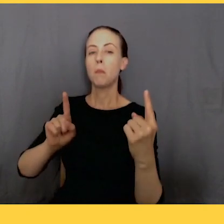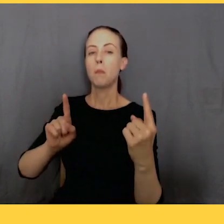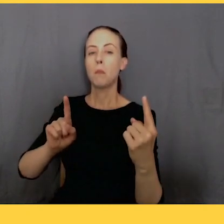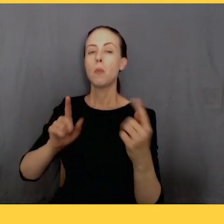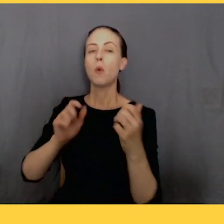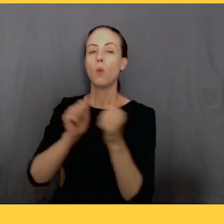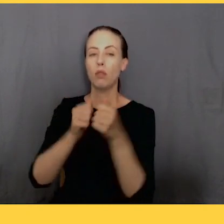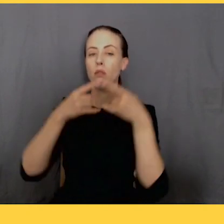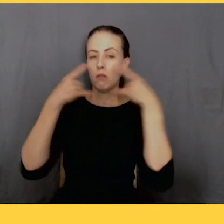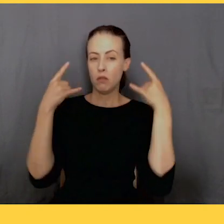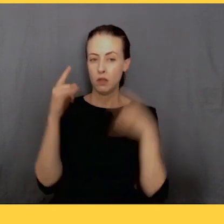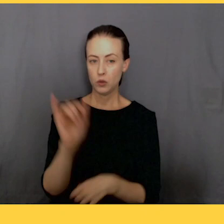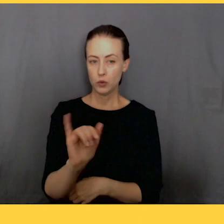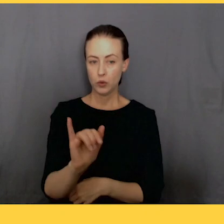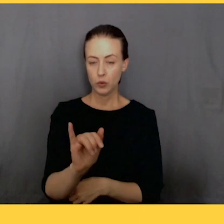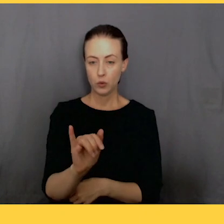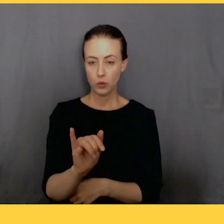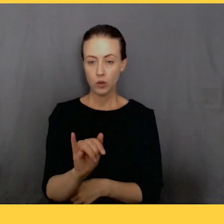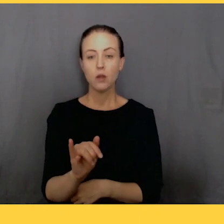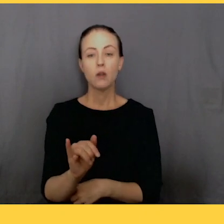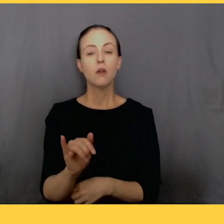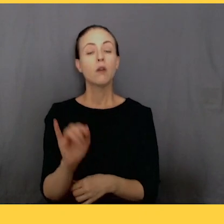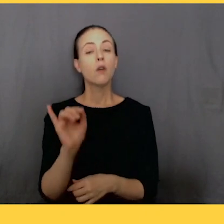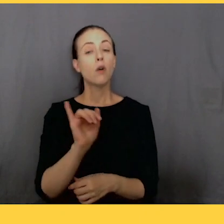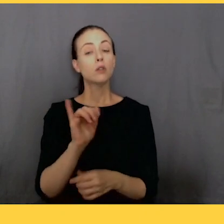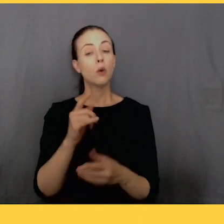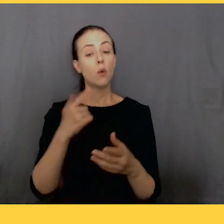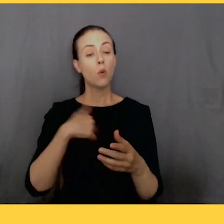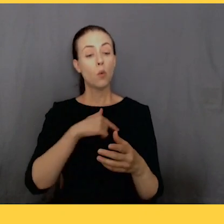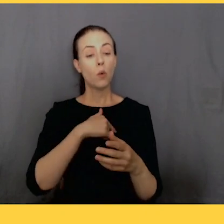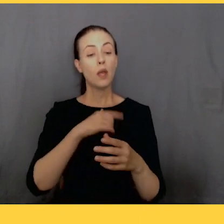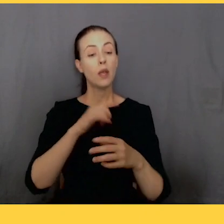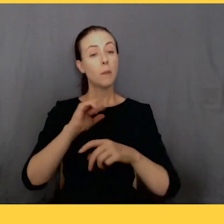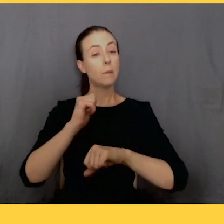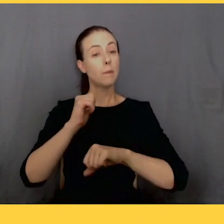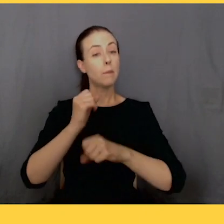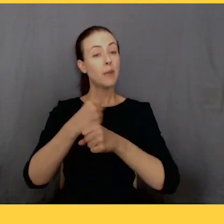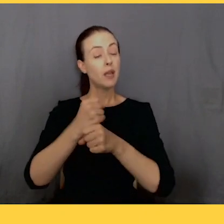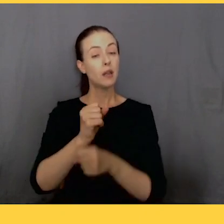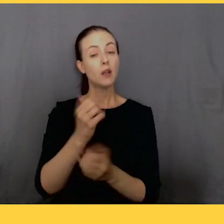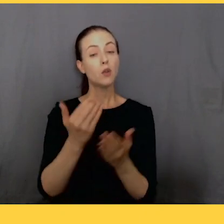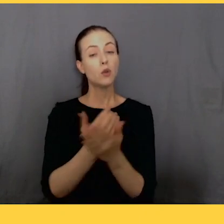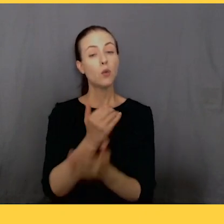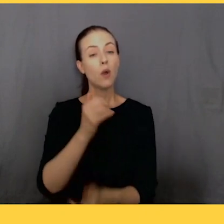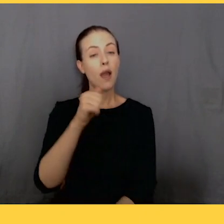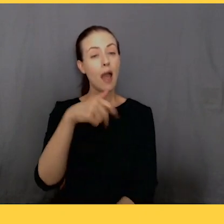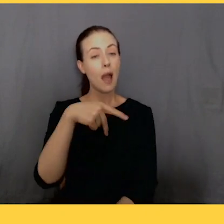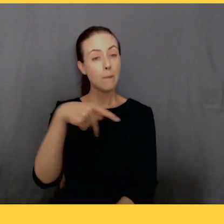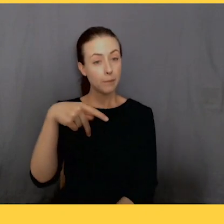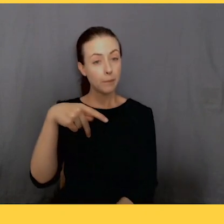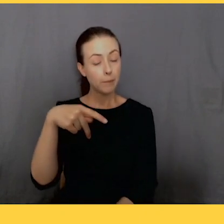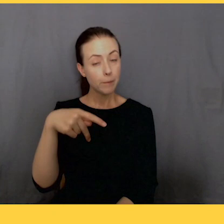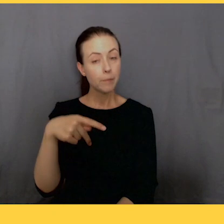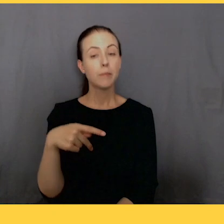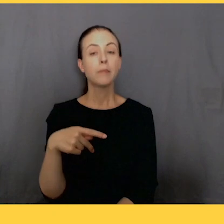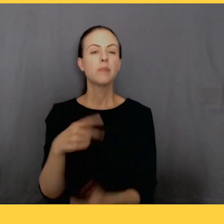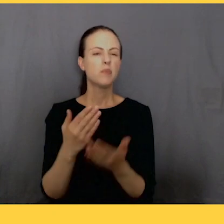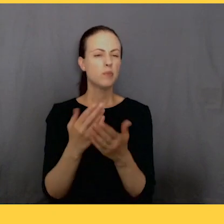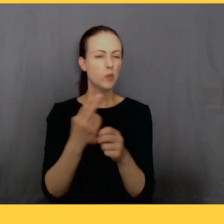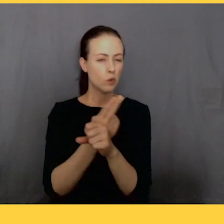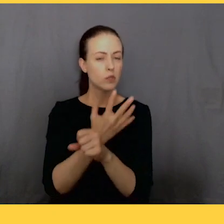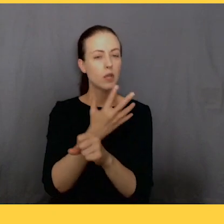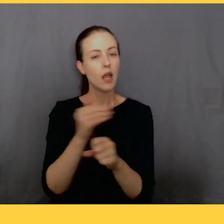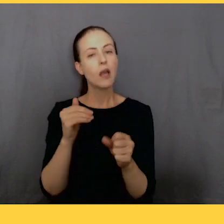virtual services to customer. An example of that is creating application and web pages to provide information, directing customer to these